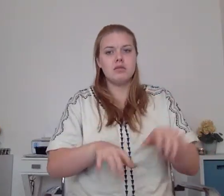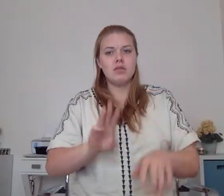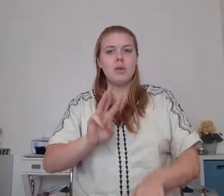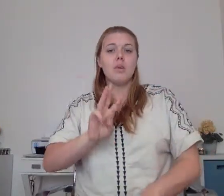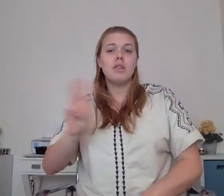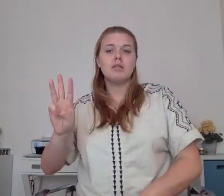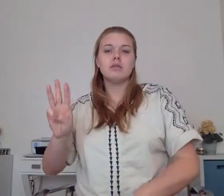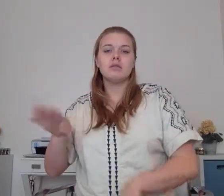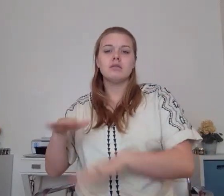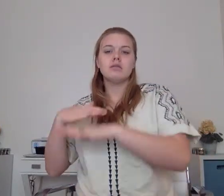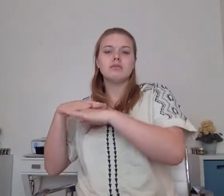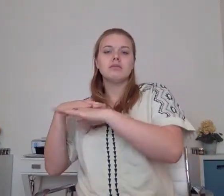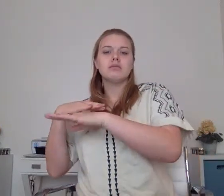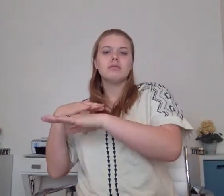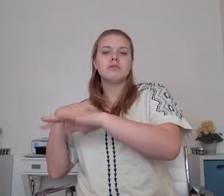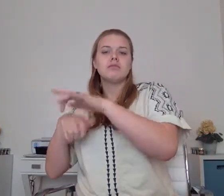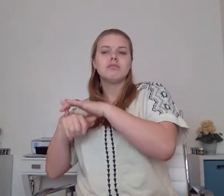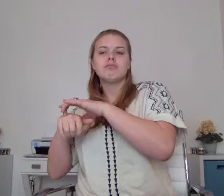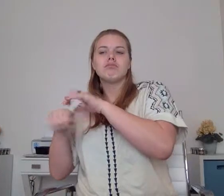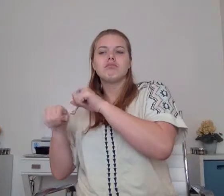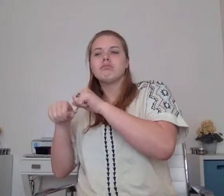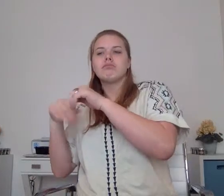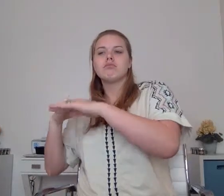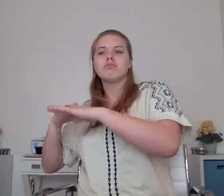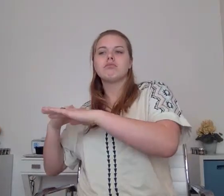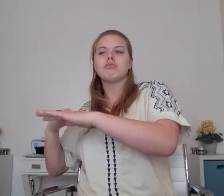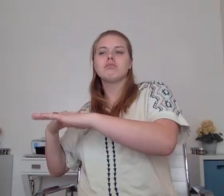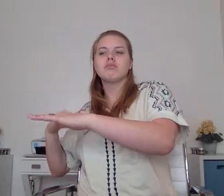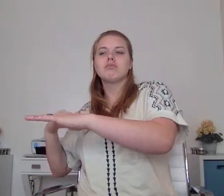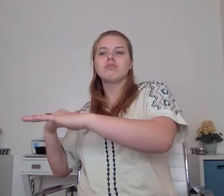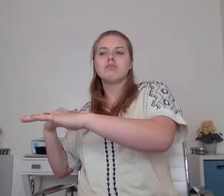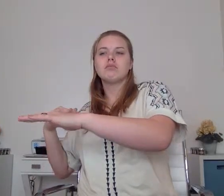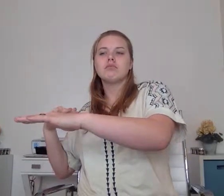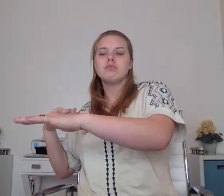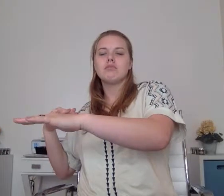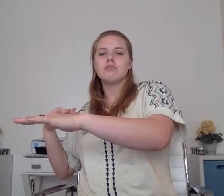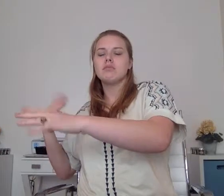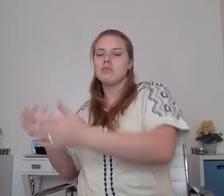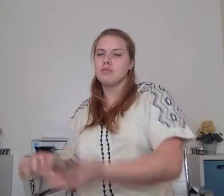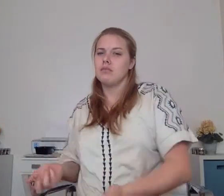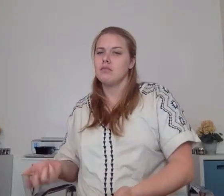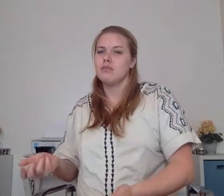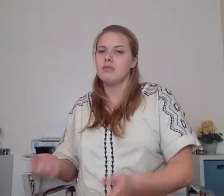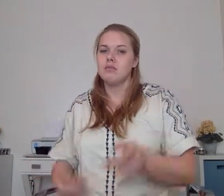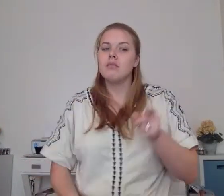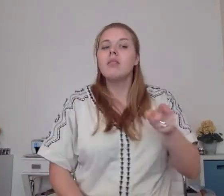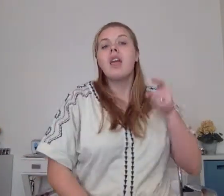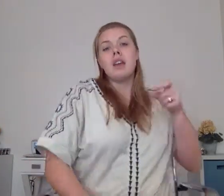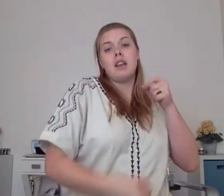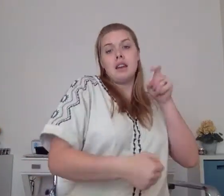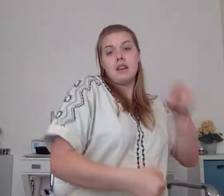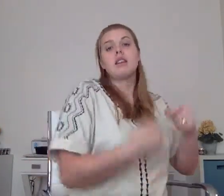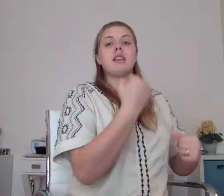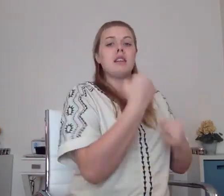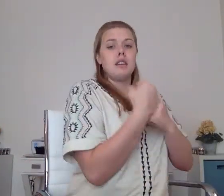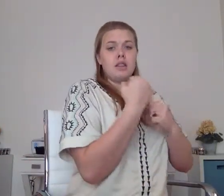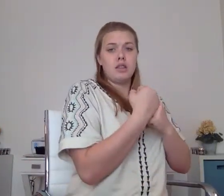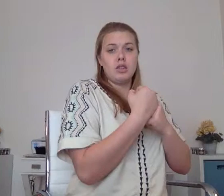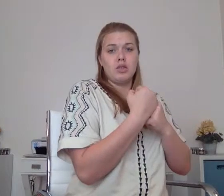and stable. So it was the liquid lands that needed feminism and activism and human rights. And those of us